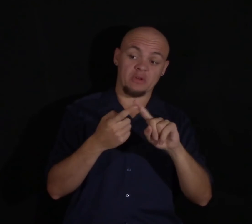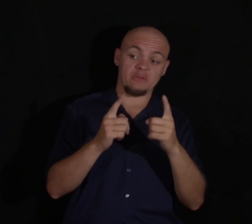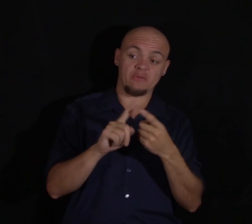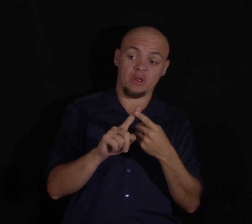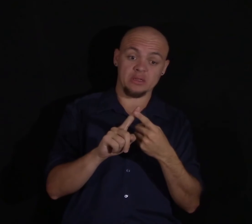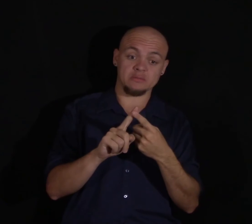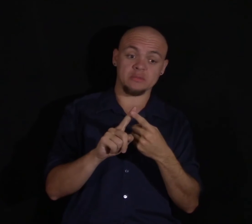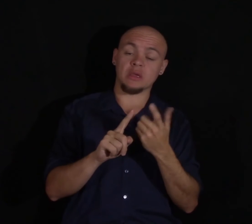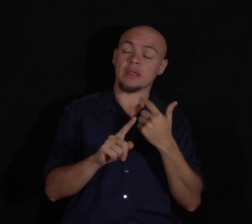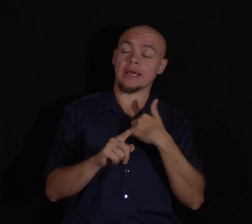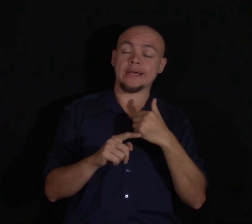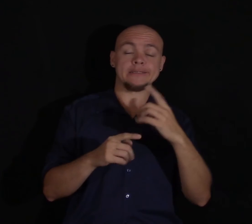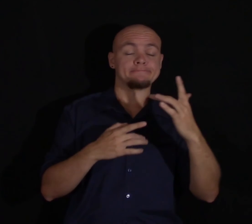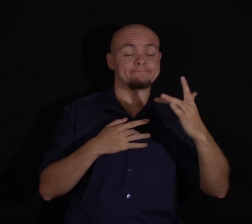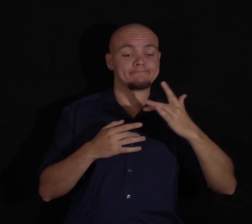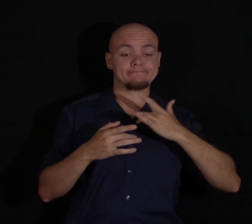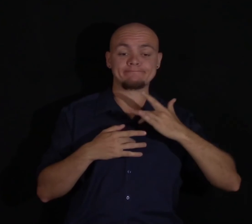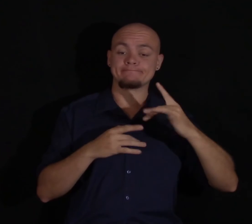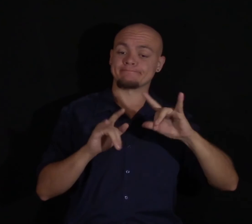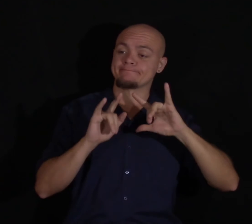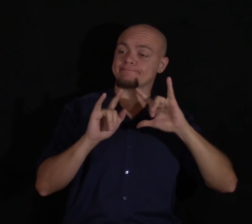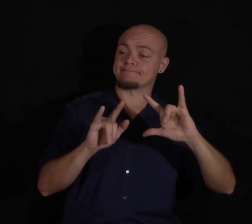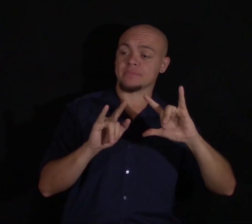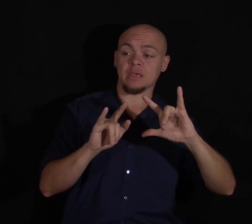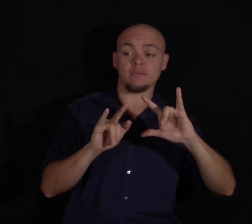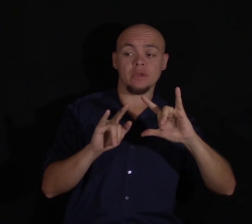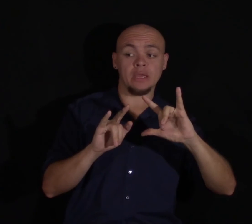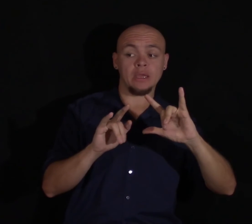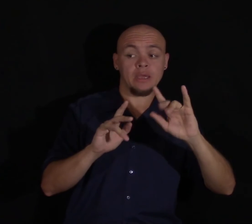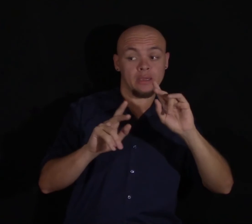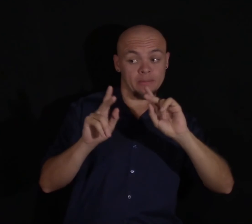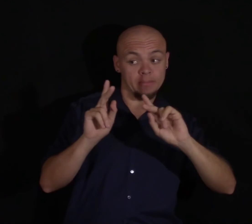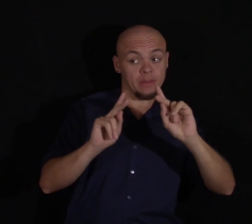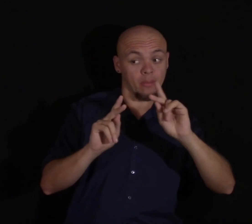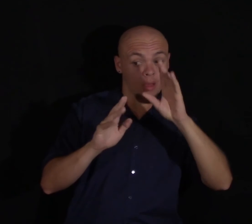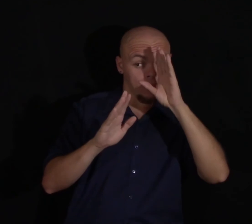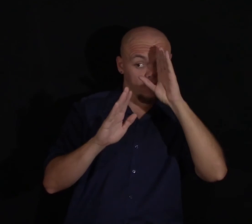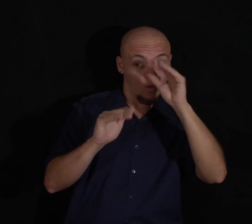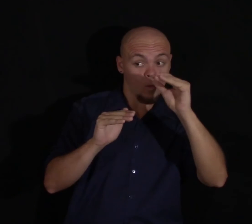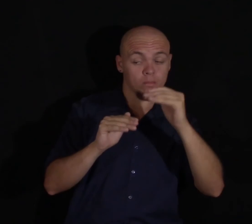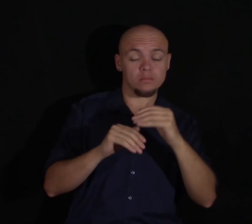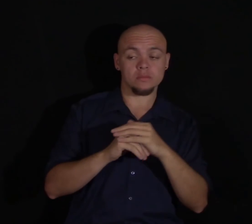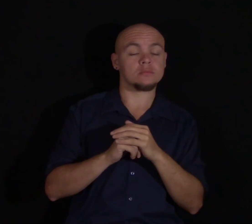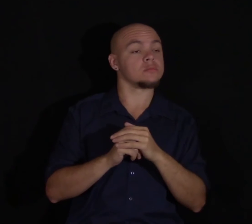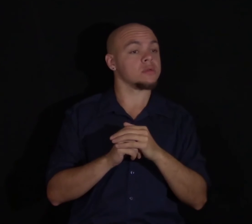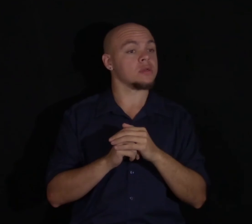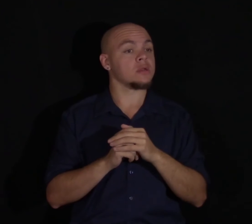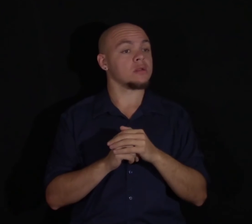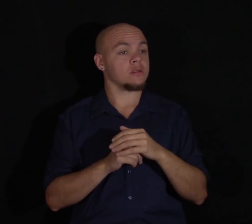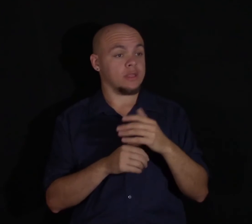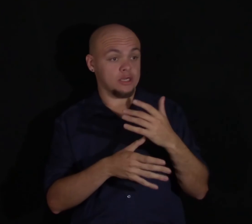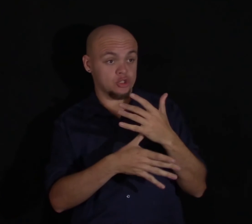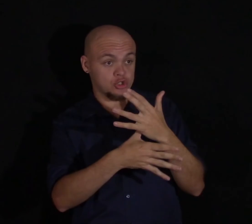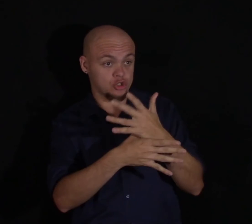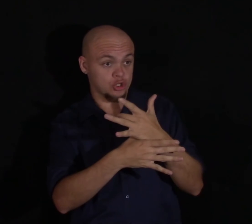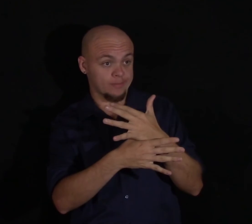love, and of whose favour I have some hopes." "Are they Germans?" "No, they